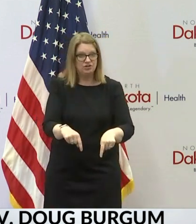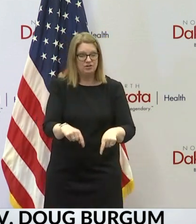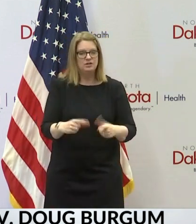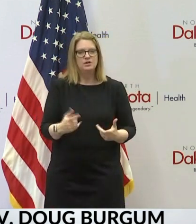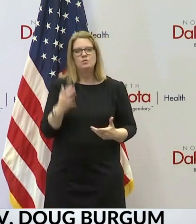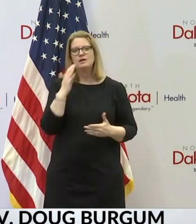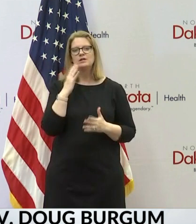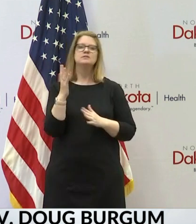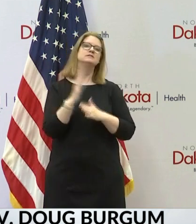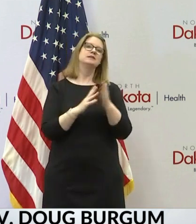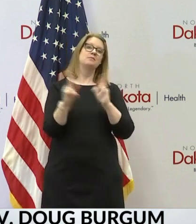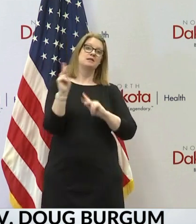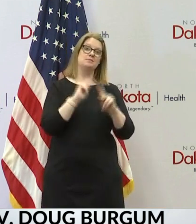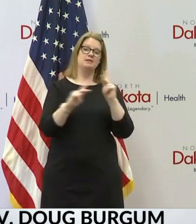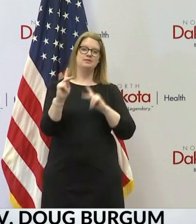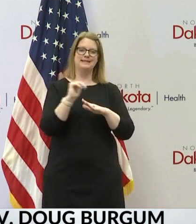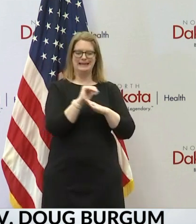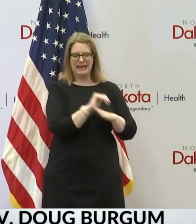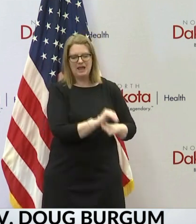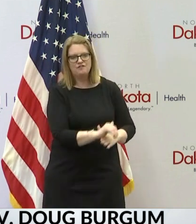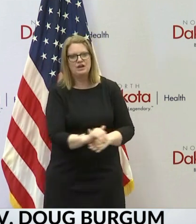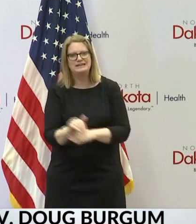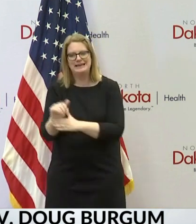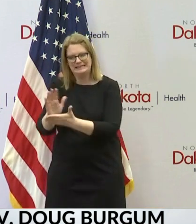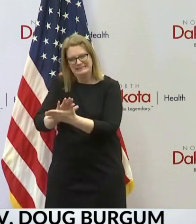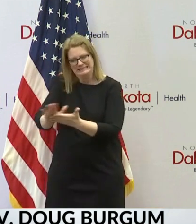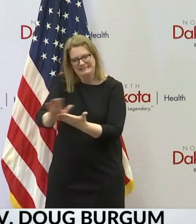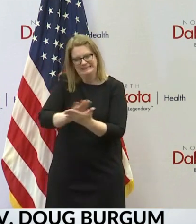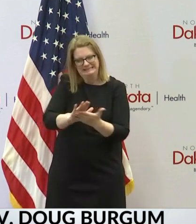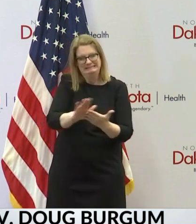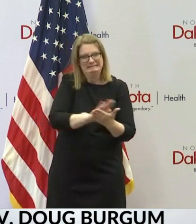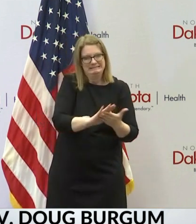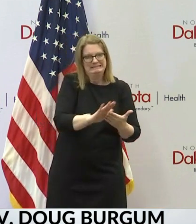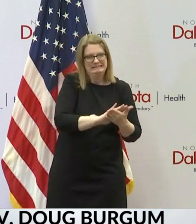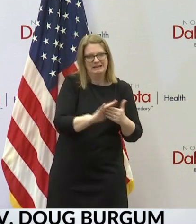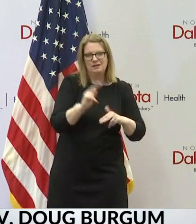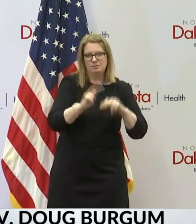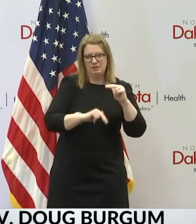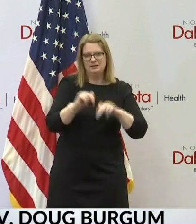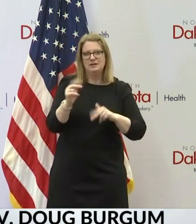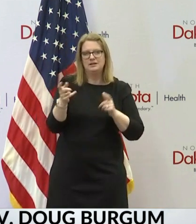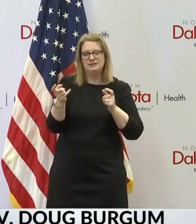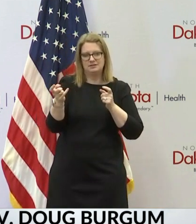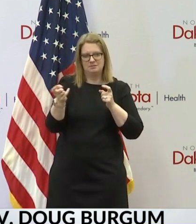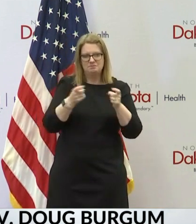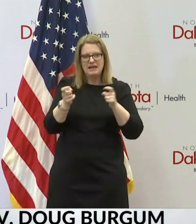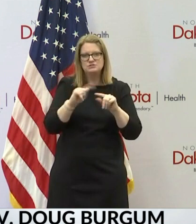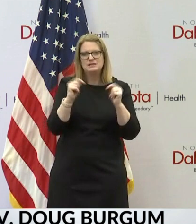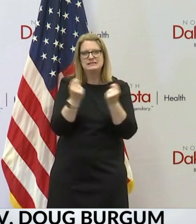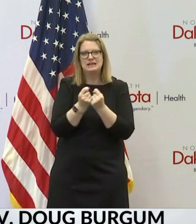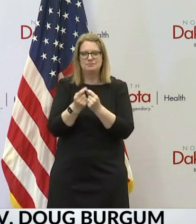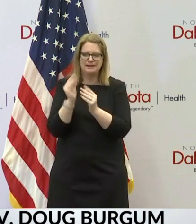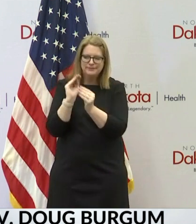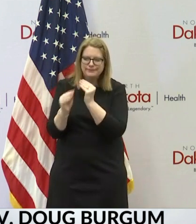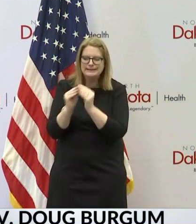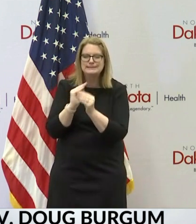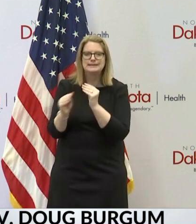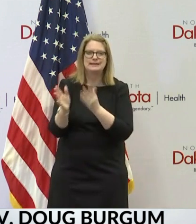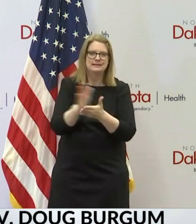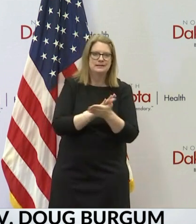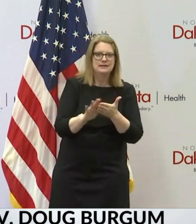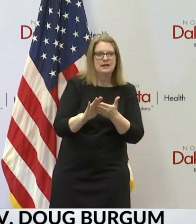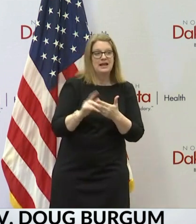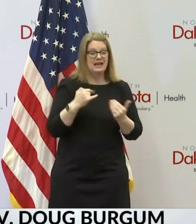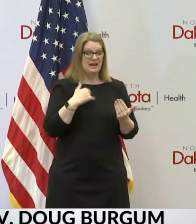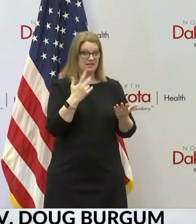that some of the folks that are here every single night in the Capitol are part of the facility management team, and I have thanked a lot of them personally that I run into,